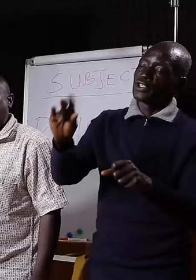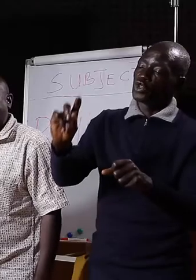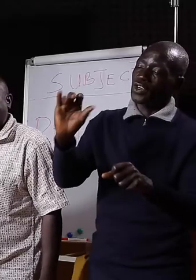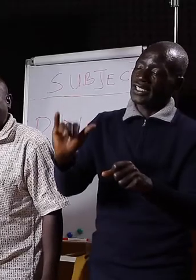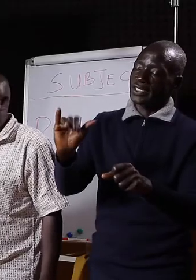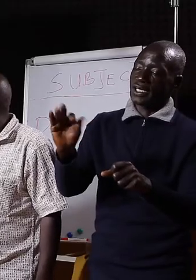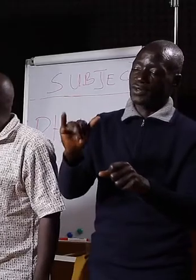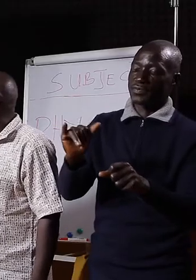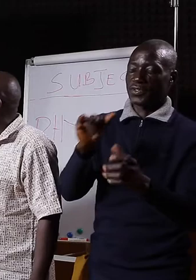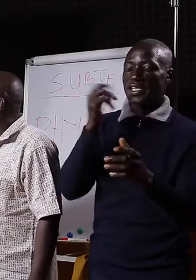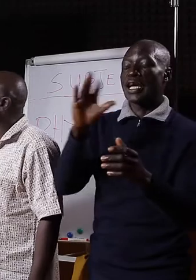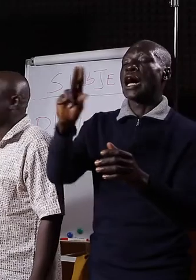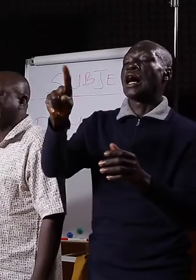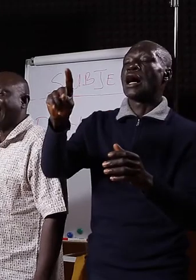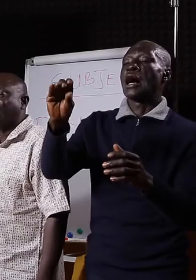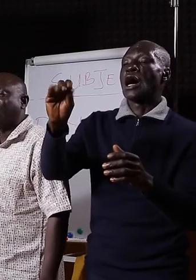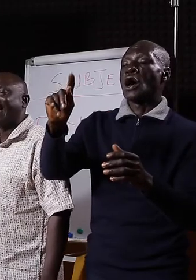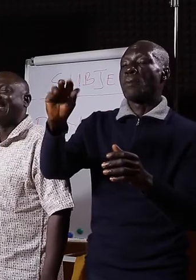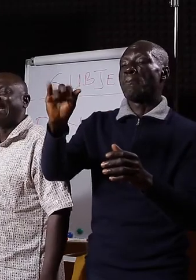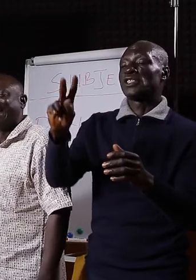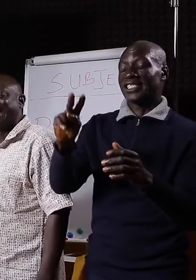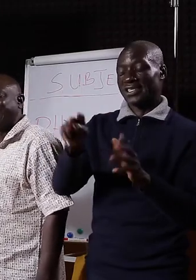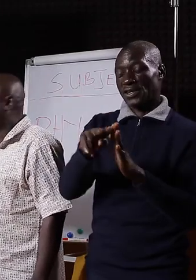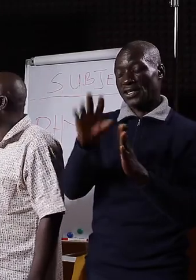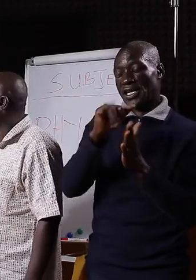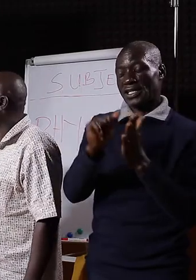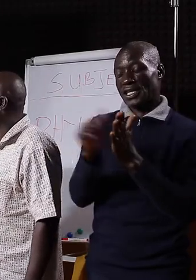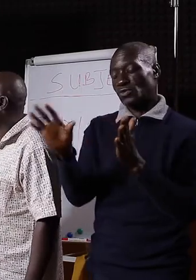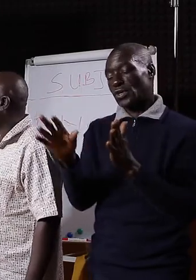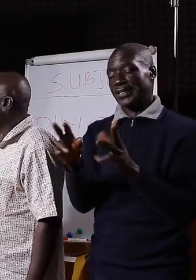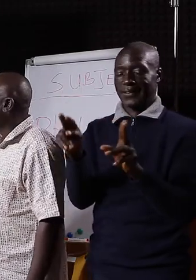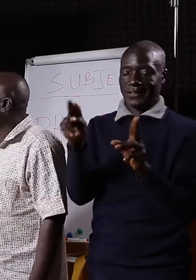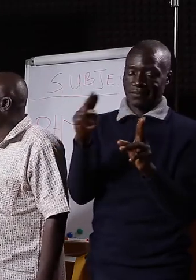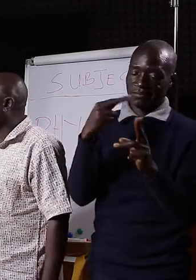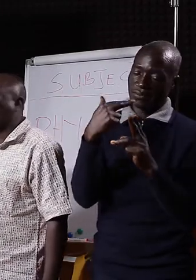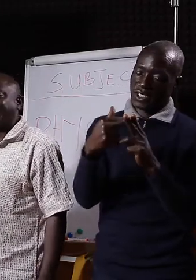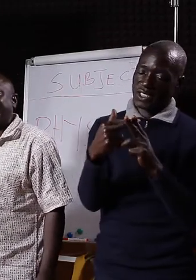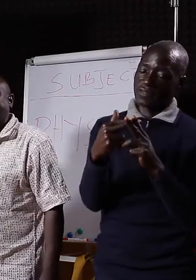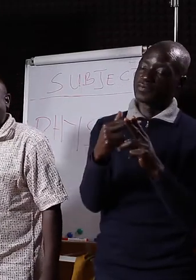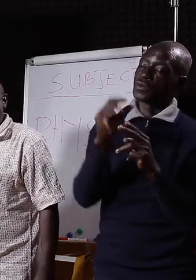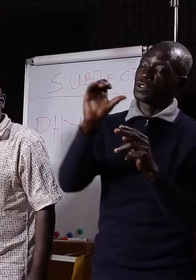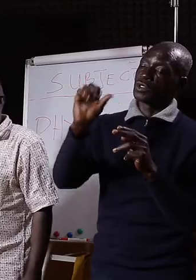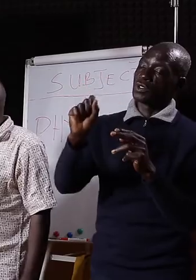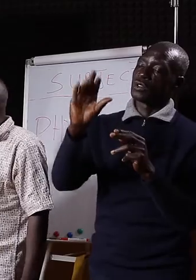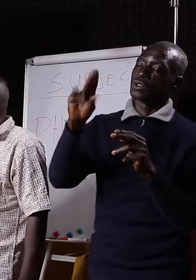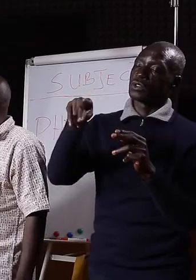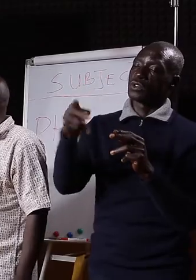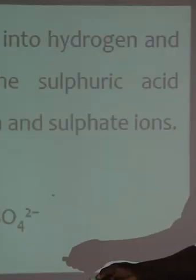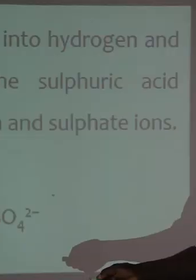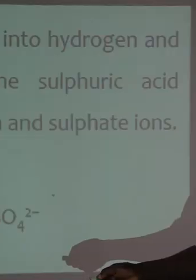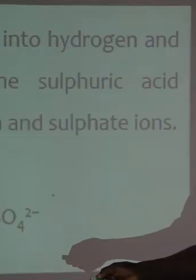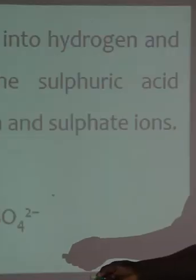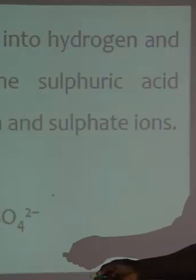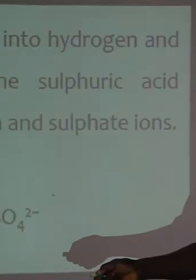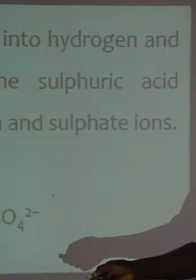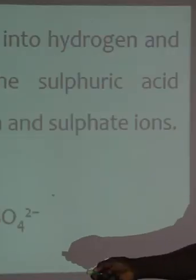are positive ions. The hydroxyl ions are negative ions. Then the sulfuric acid,